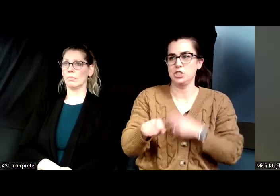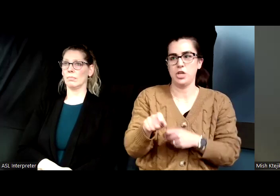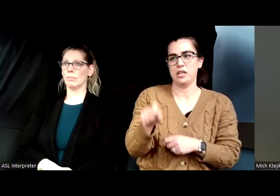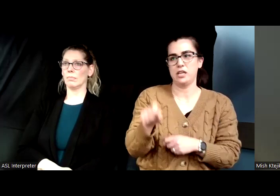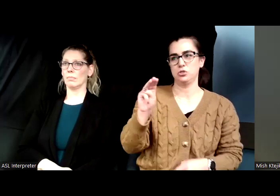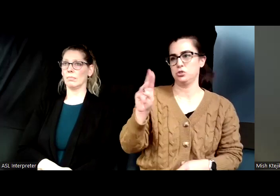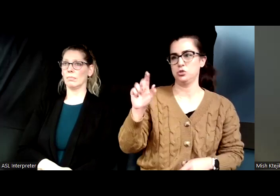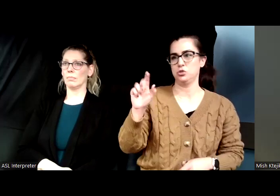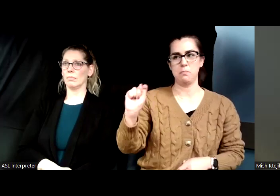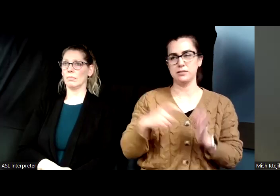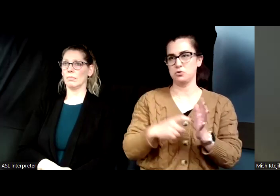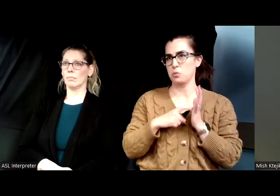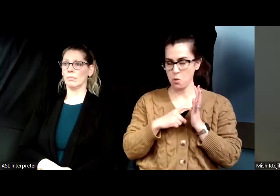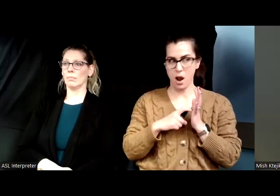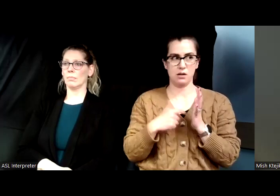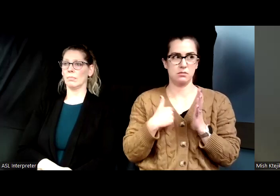I think,